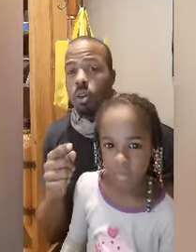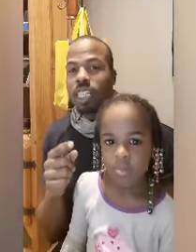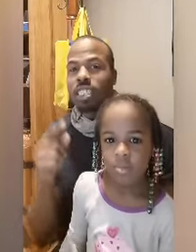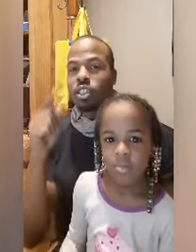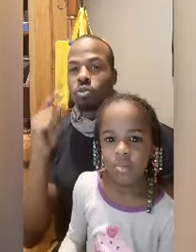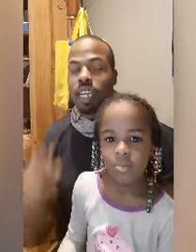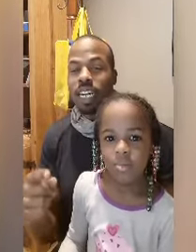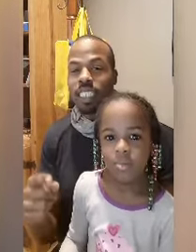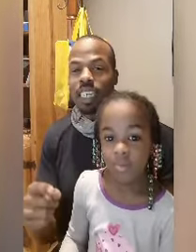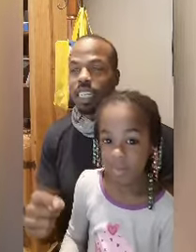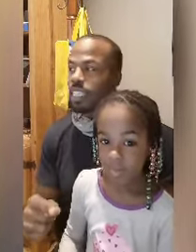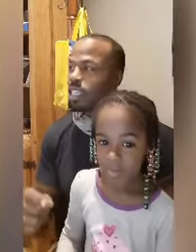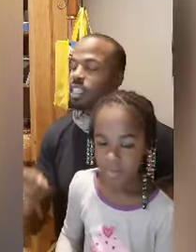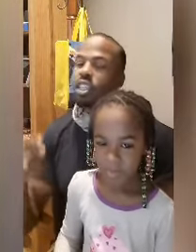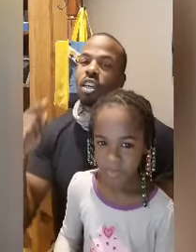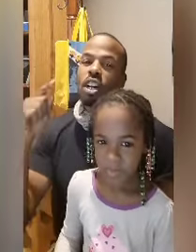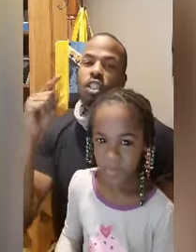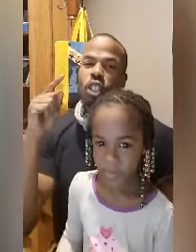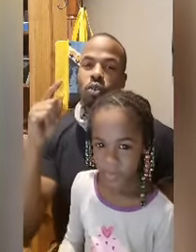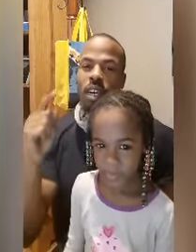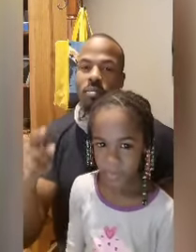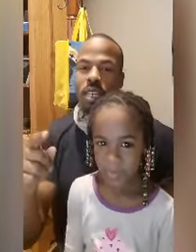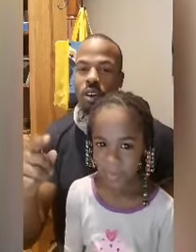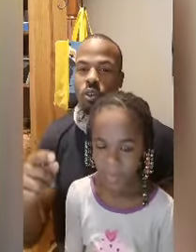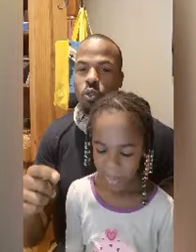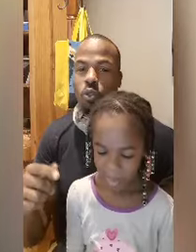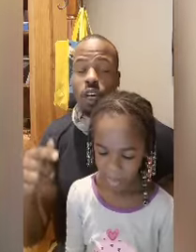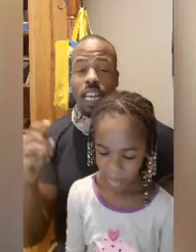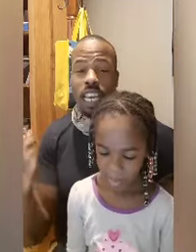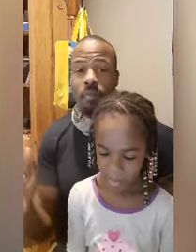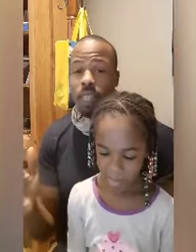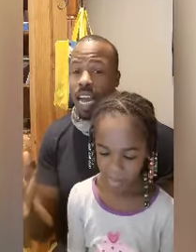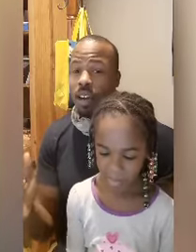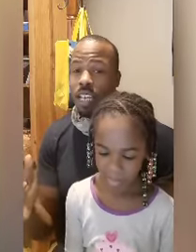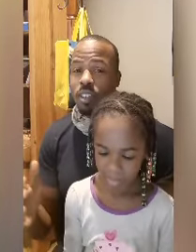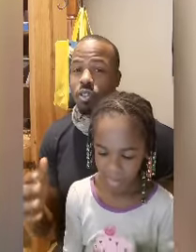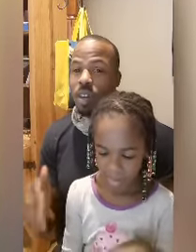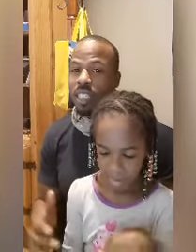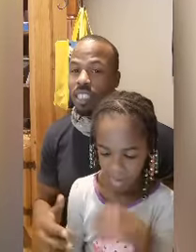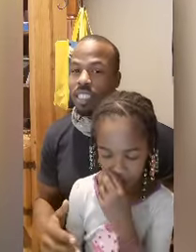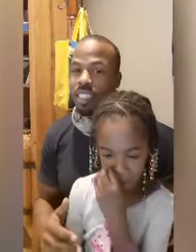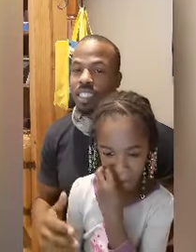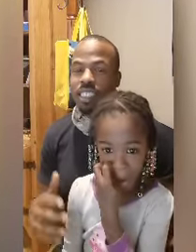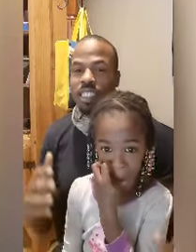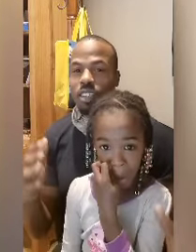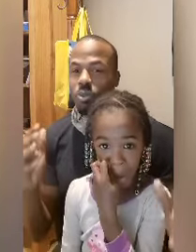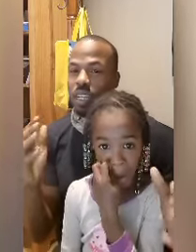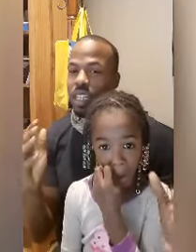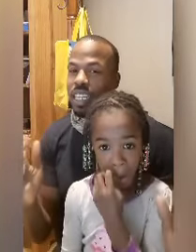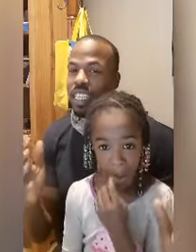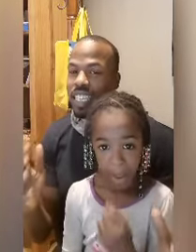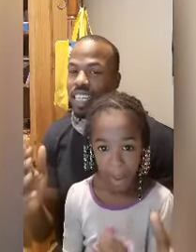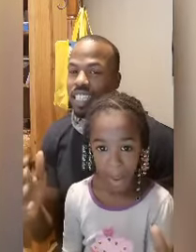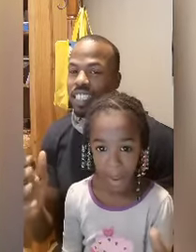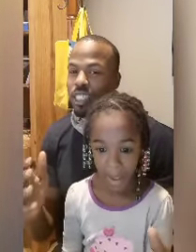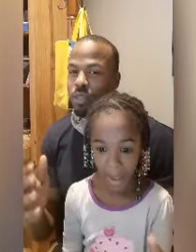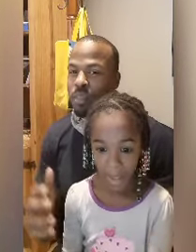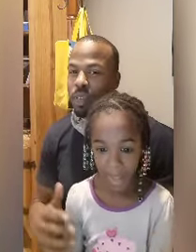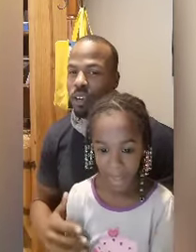that's a great idea. A treadmill. Now, here in New England, we need this treadmill.